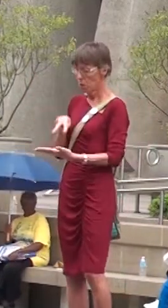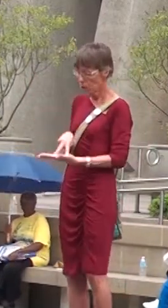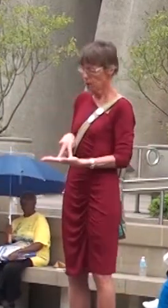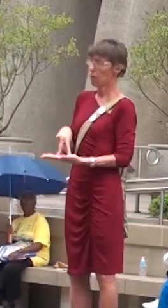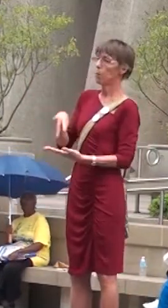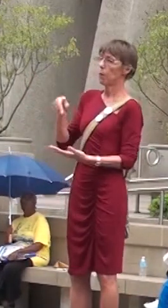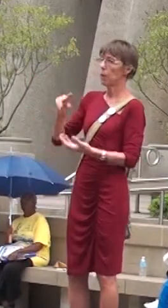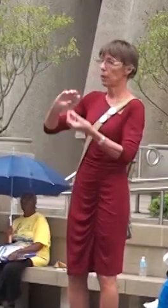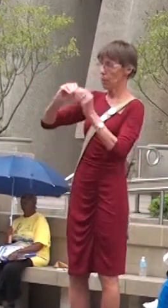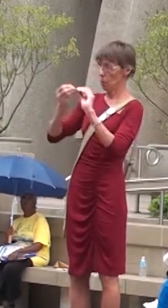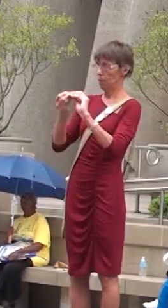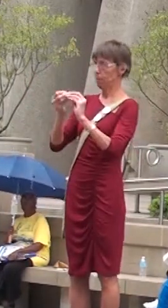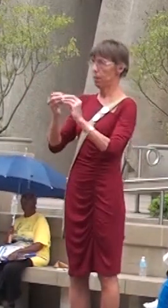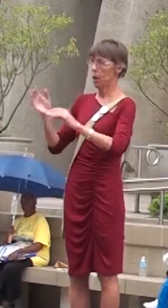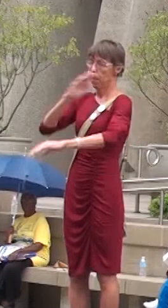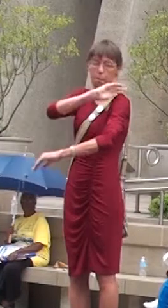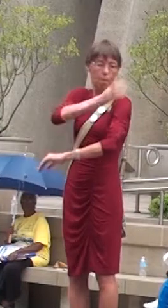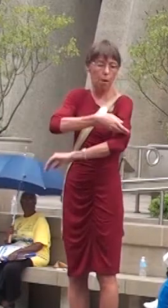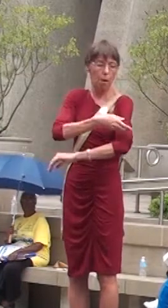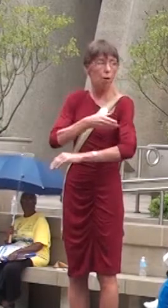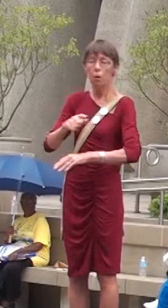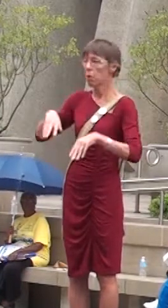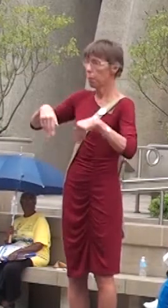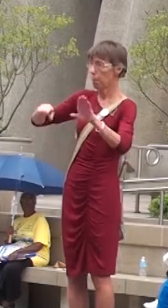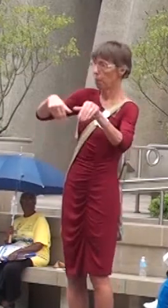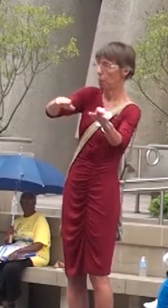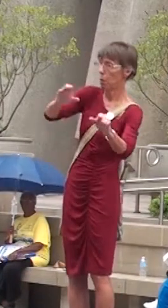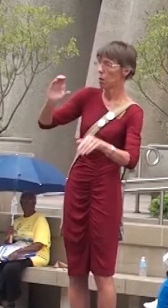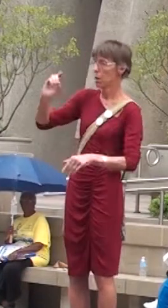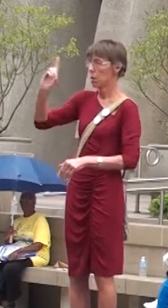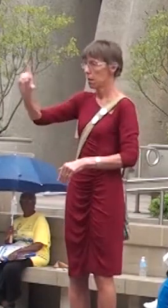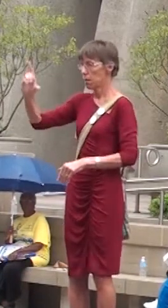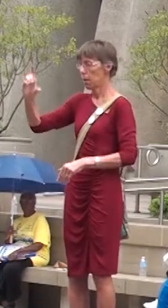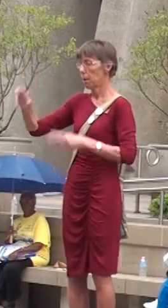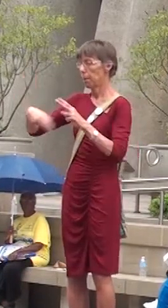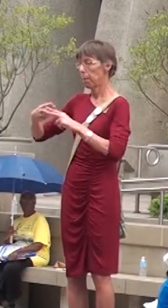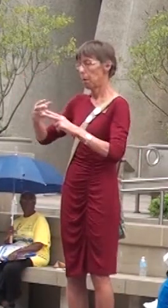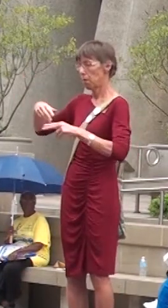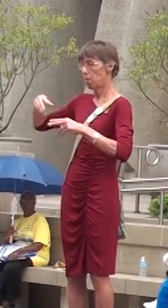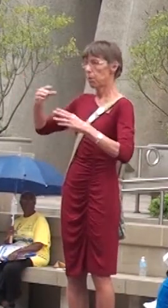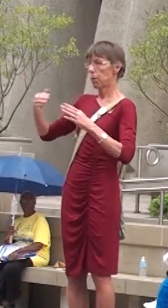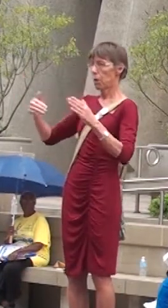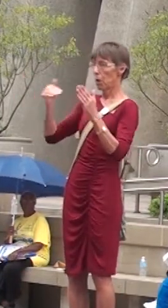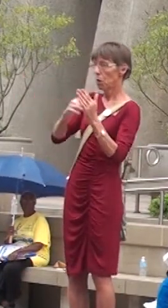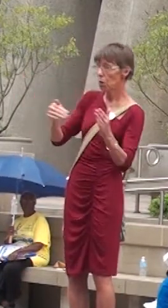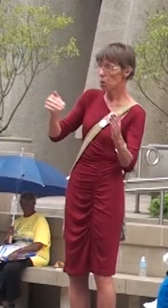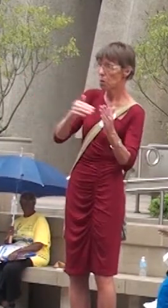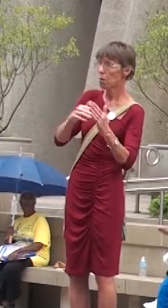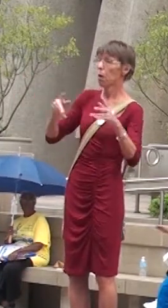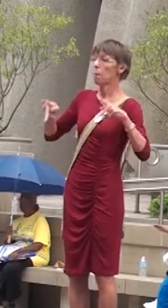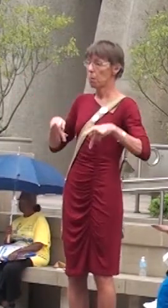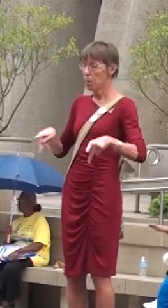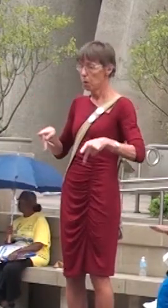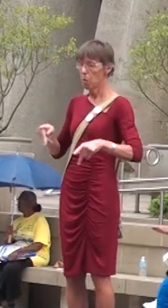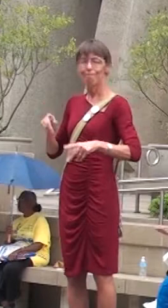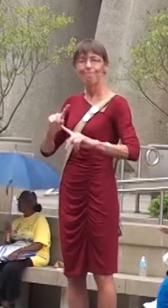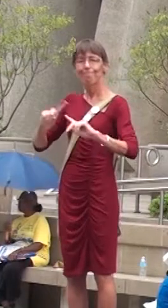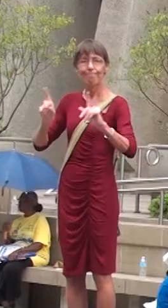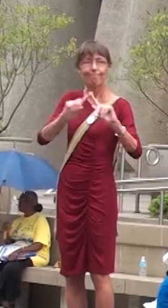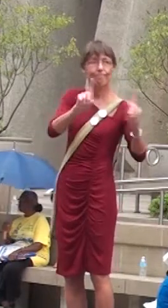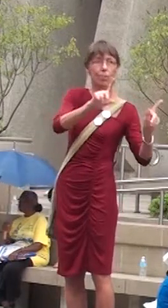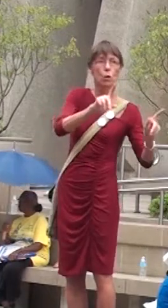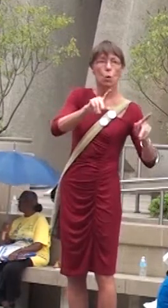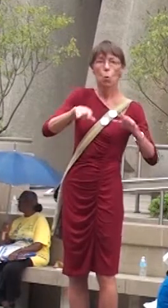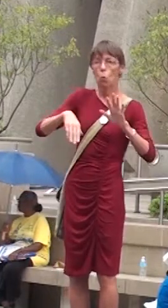power of the March on Washington was about thousands of women, men, and young people from all walks of life